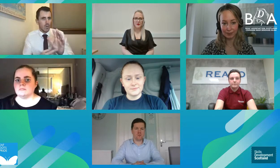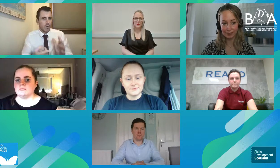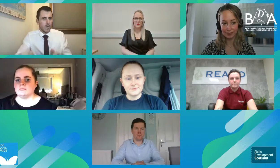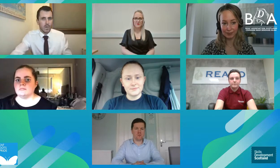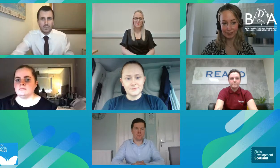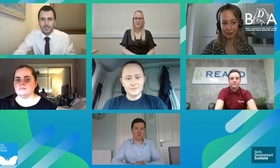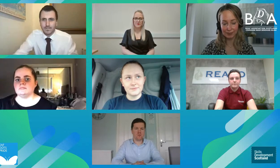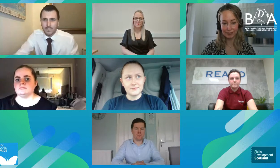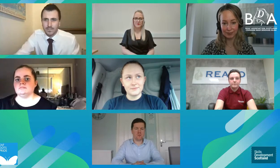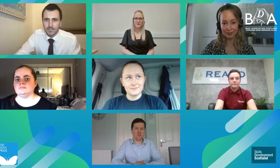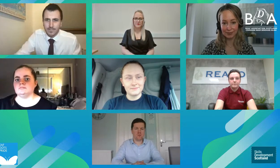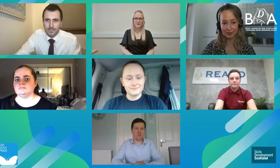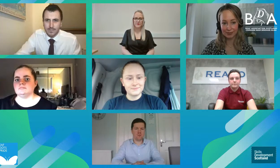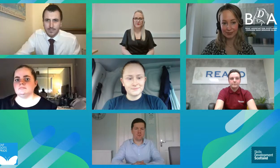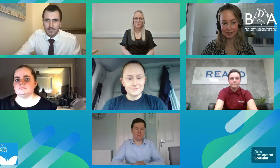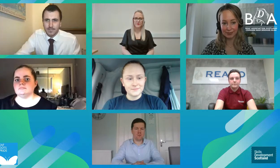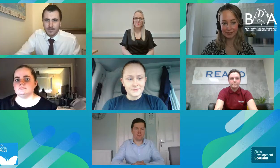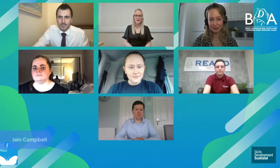Lots of comments coming in now.